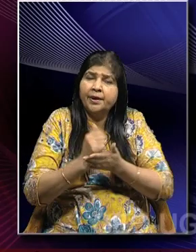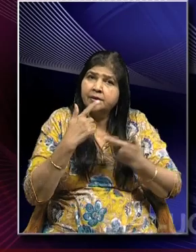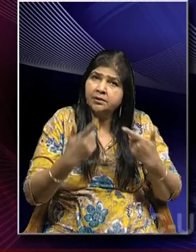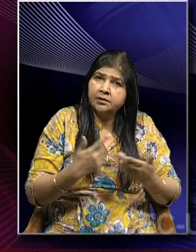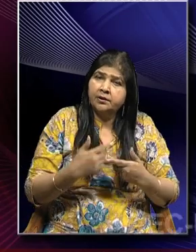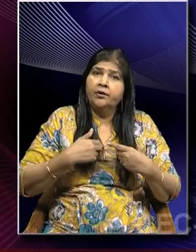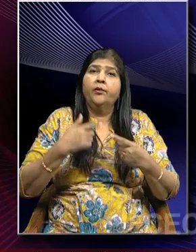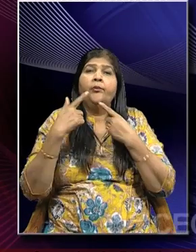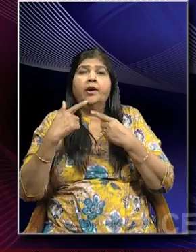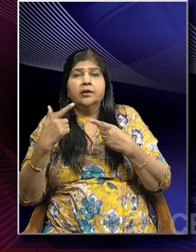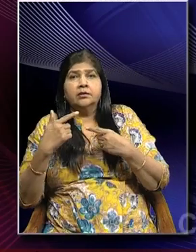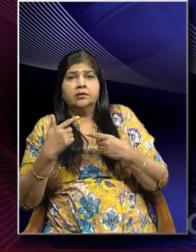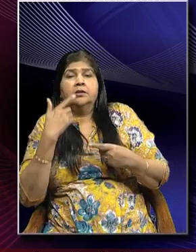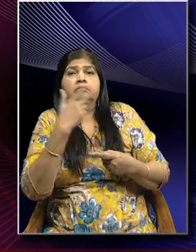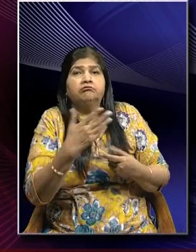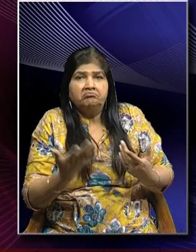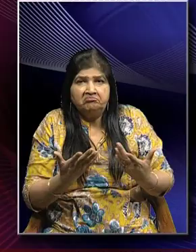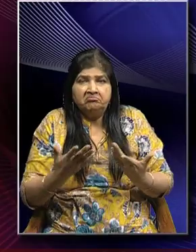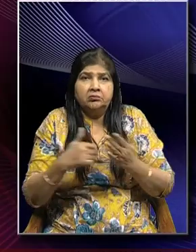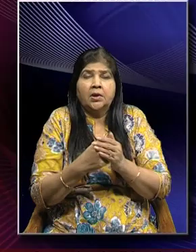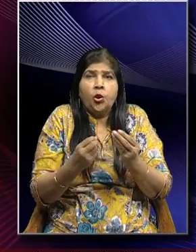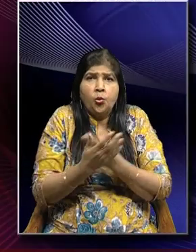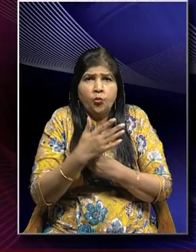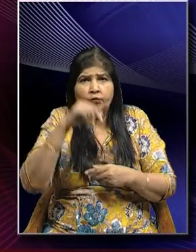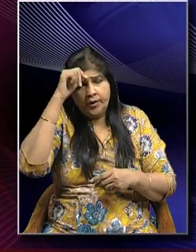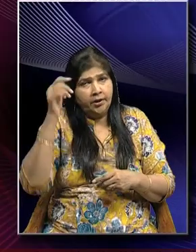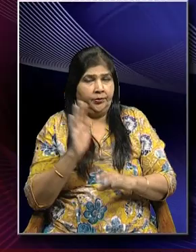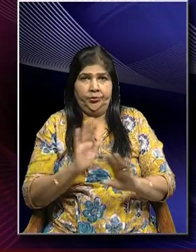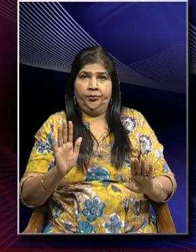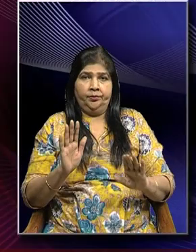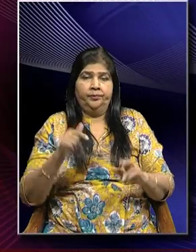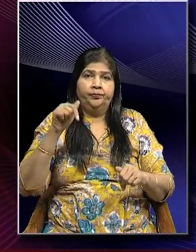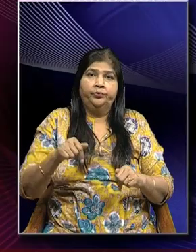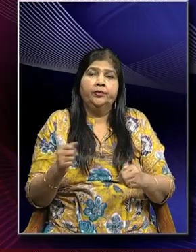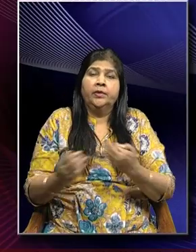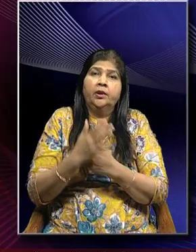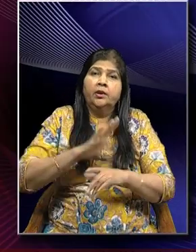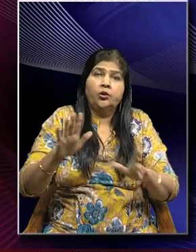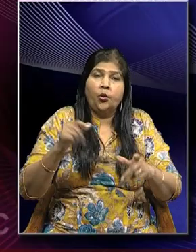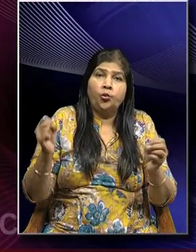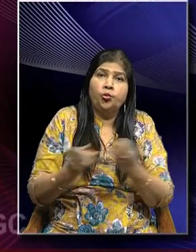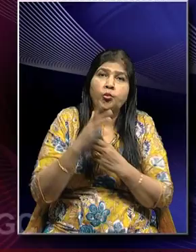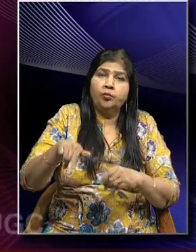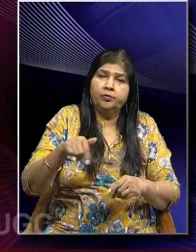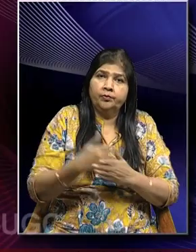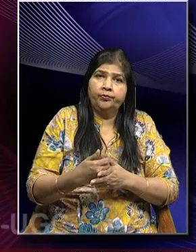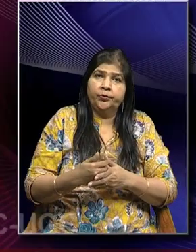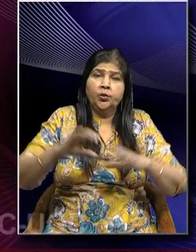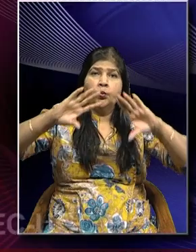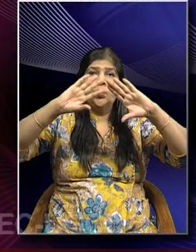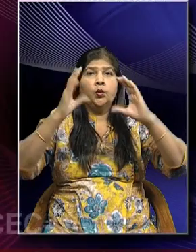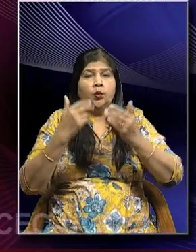if you ask me that whether it is new for India, I would say no. It is not at all new for India. For